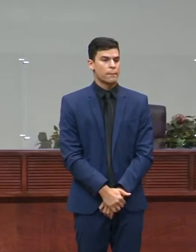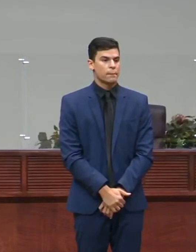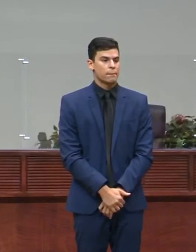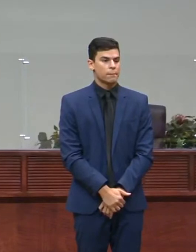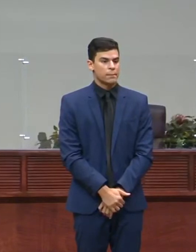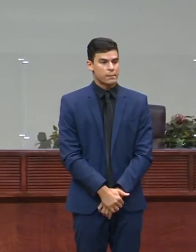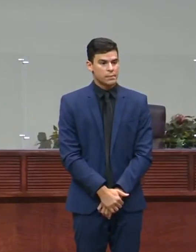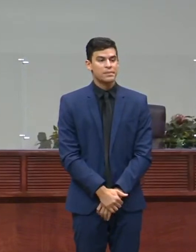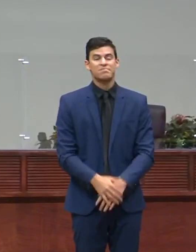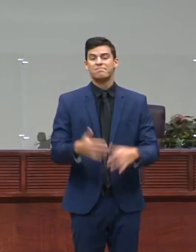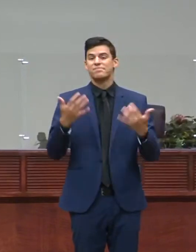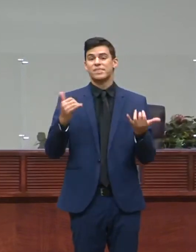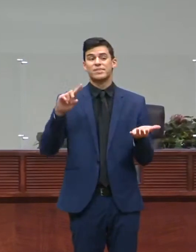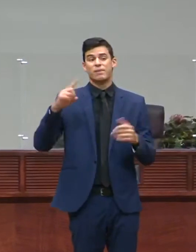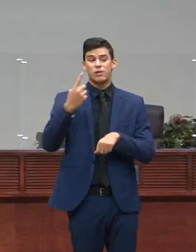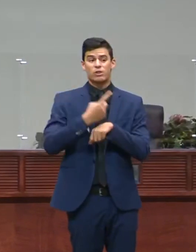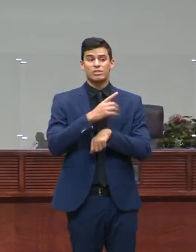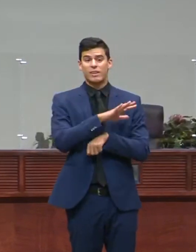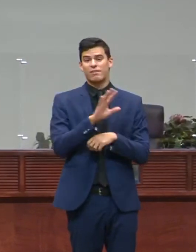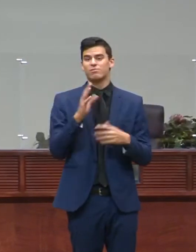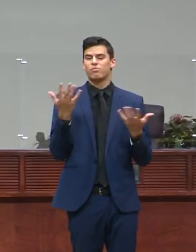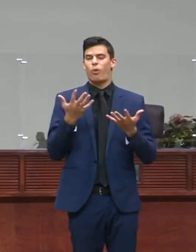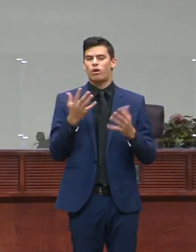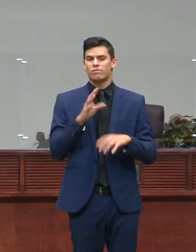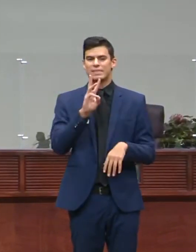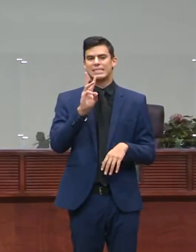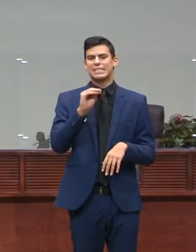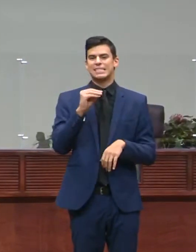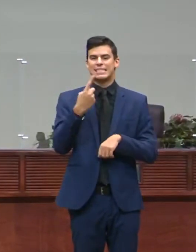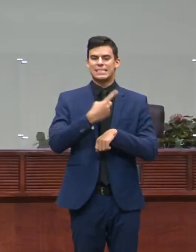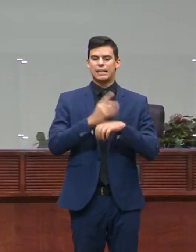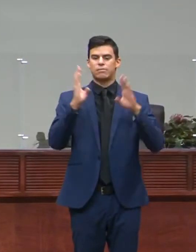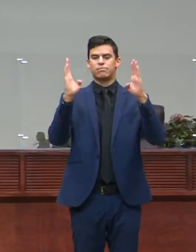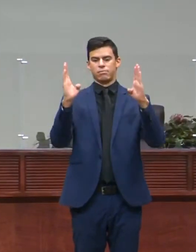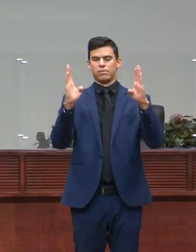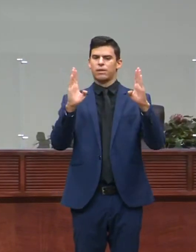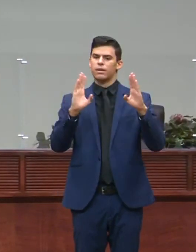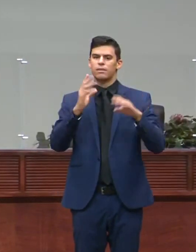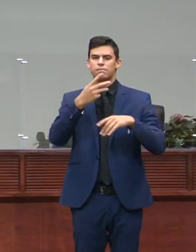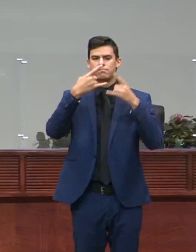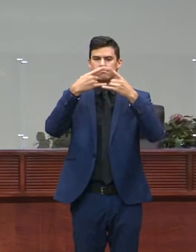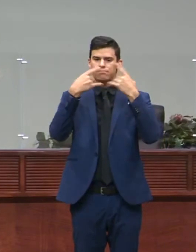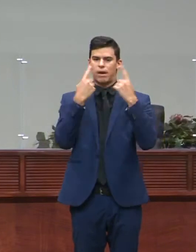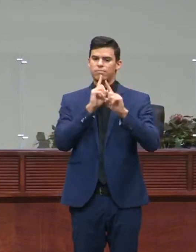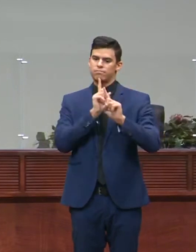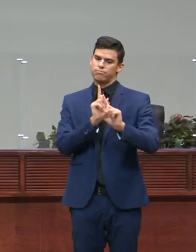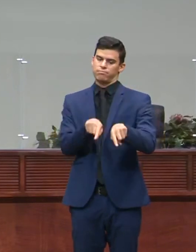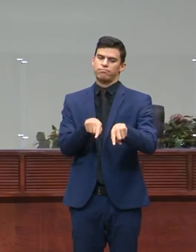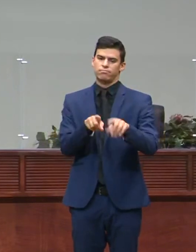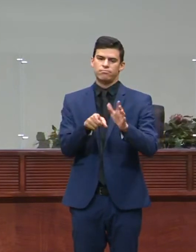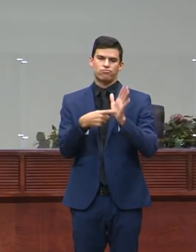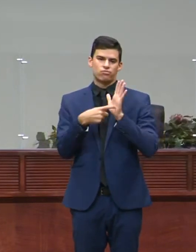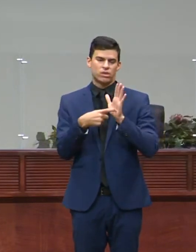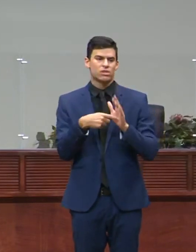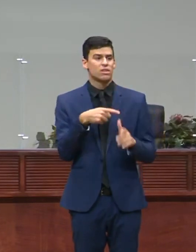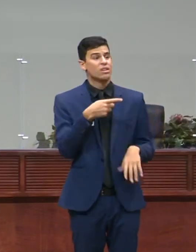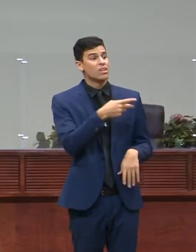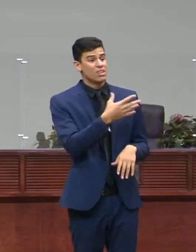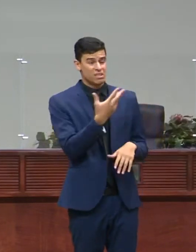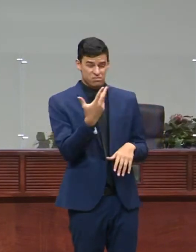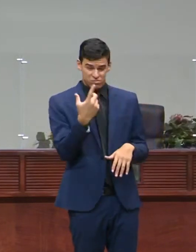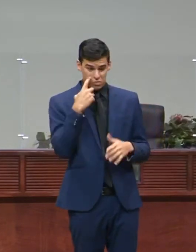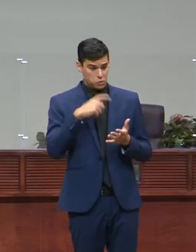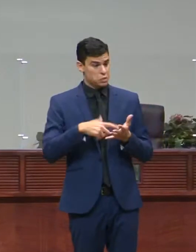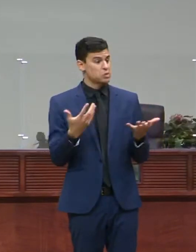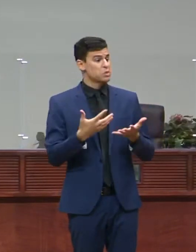So today is the first day of your 60-day mask order. Can you please tell us, has there been an inordinate number of absences phoned